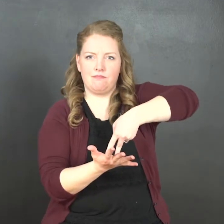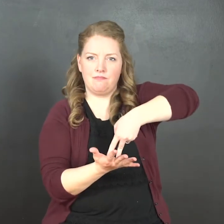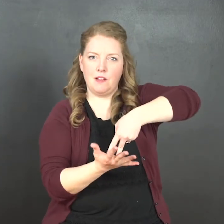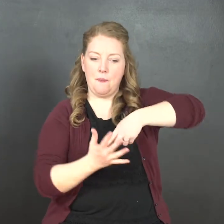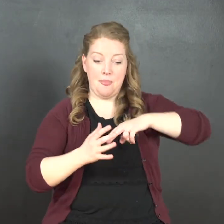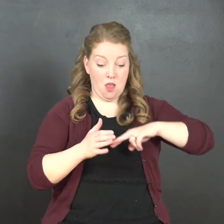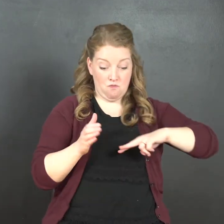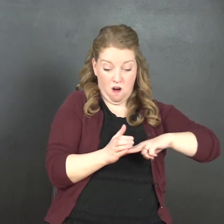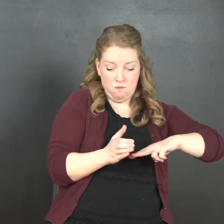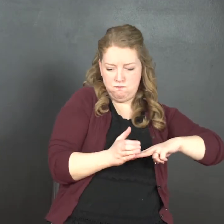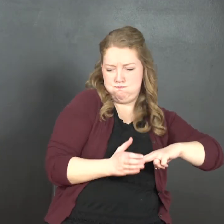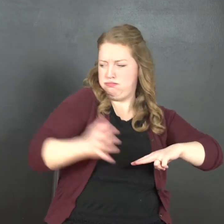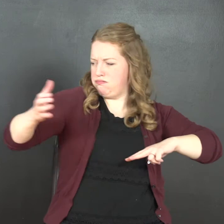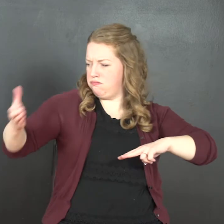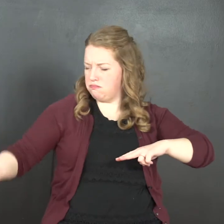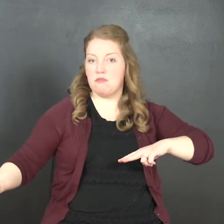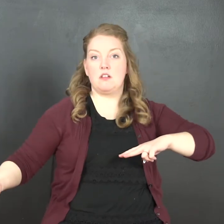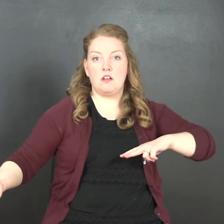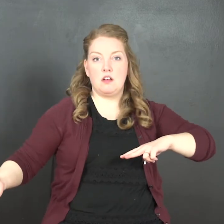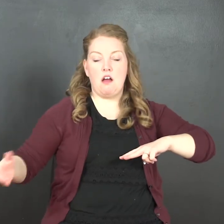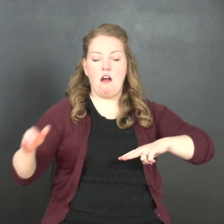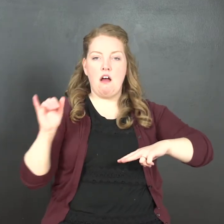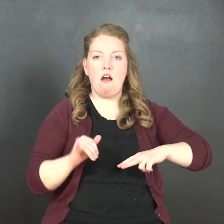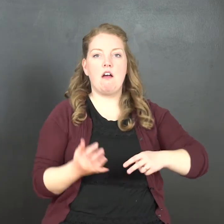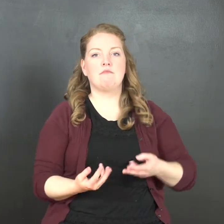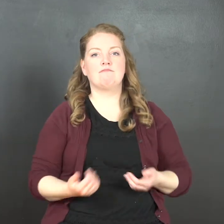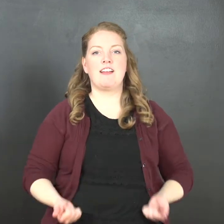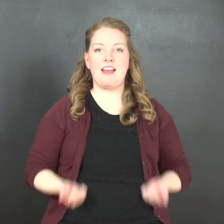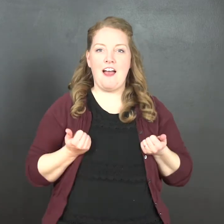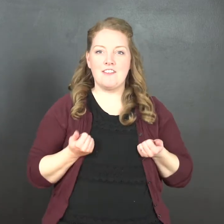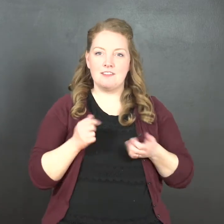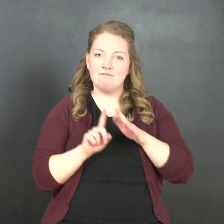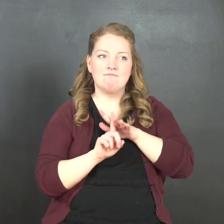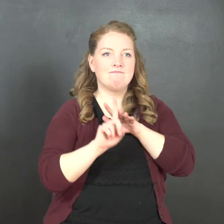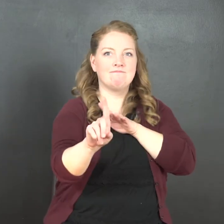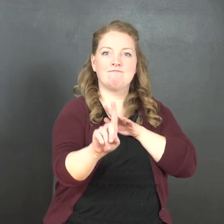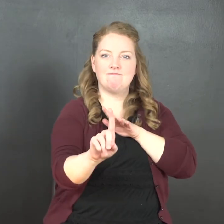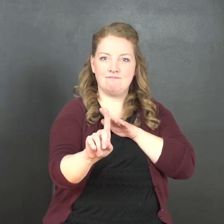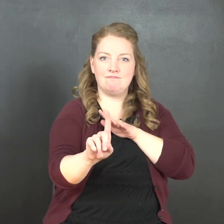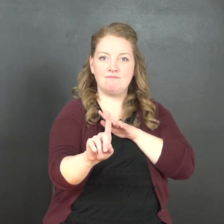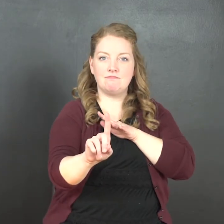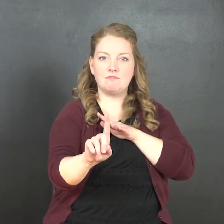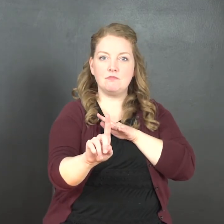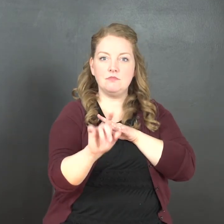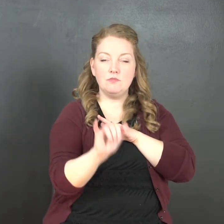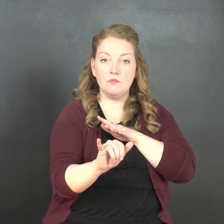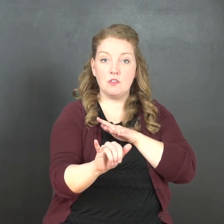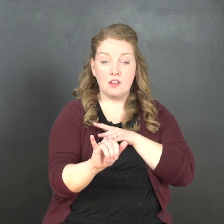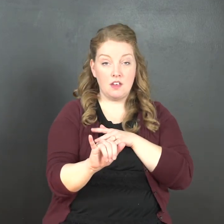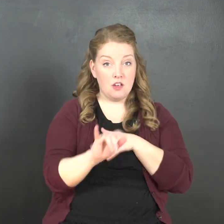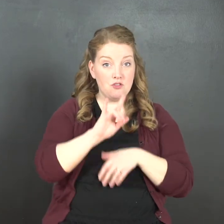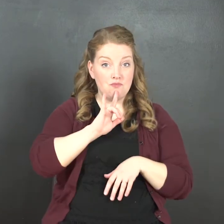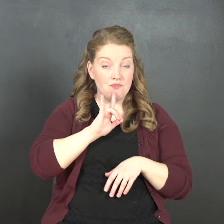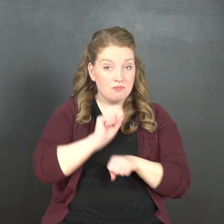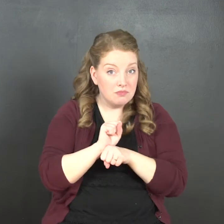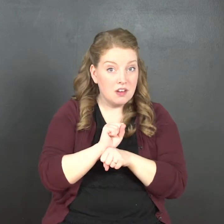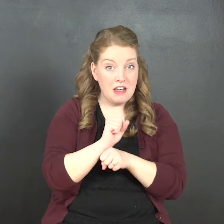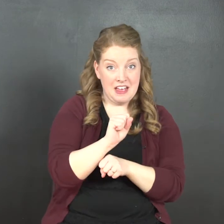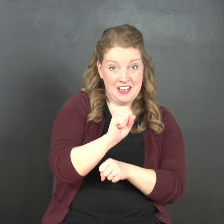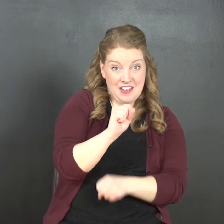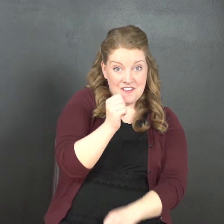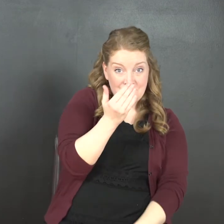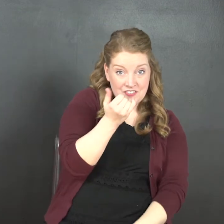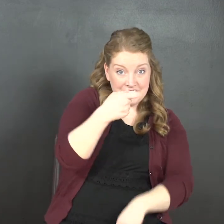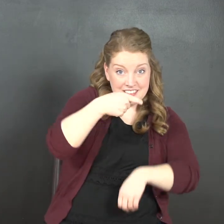been crucified. In fact, one of the Gospels tells the account of Jesus who literally cooked breakfast for some people after he had died and came out of